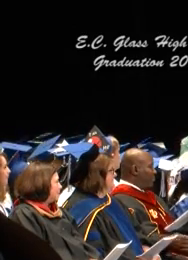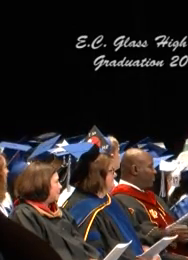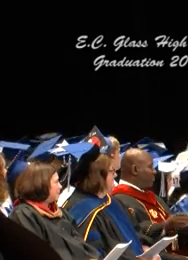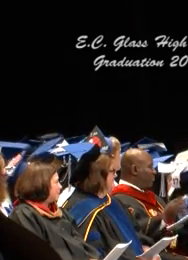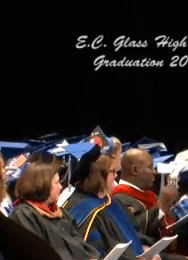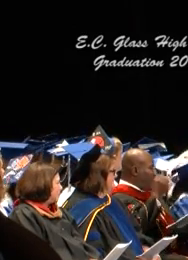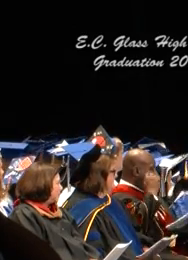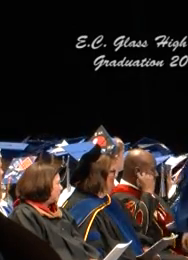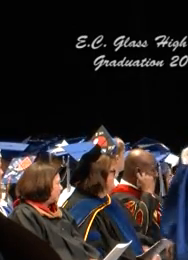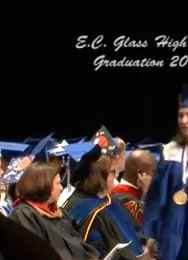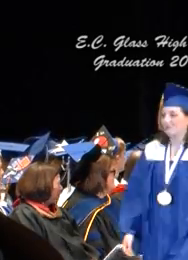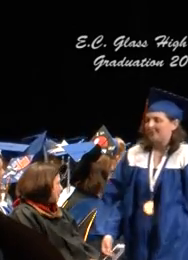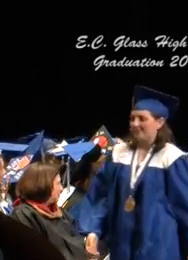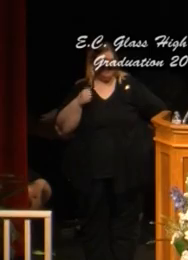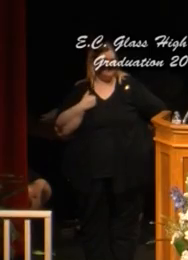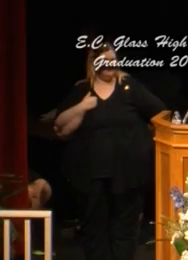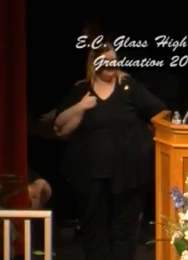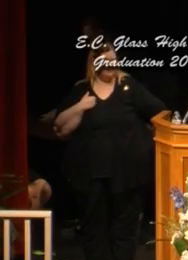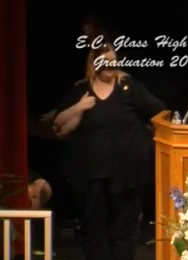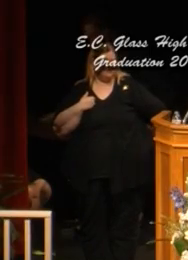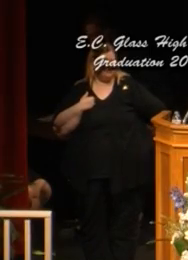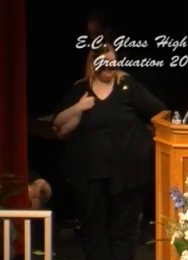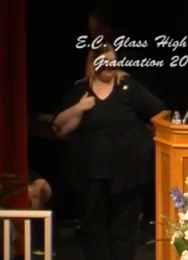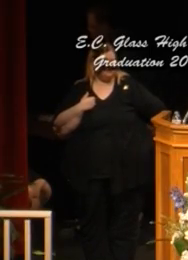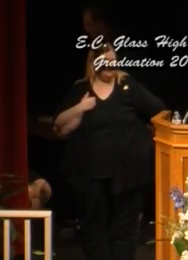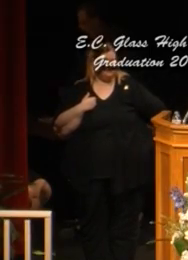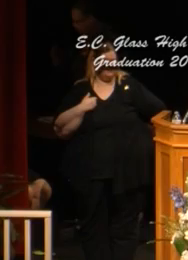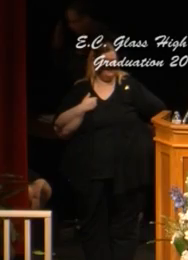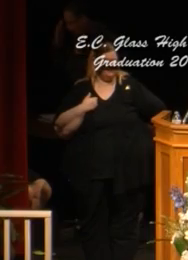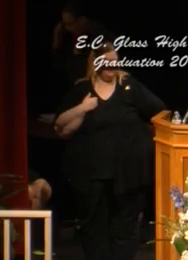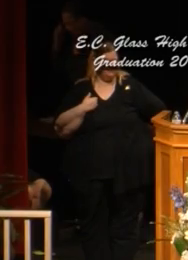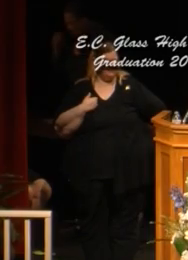Peter Wesley Woods.